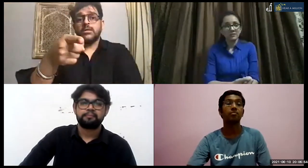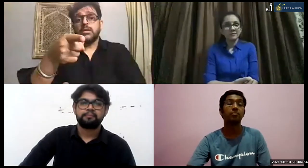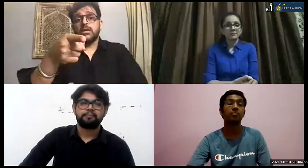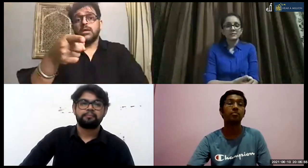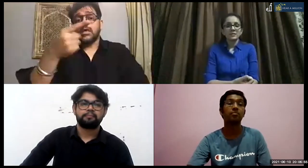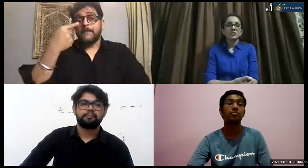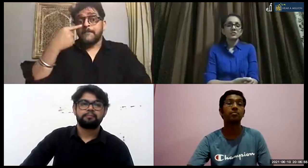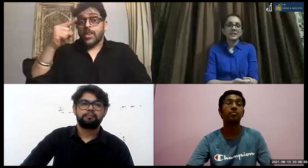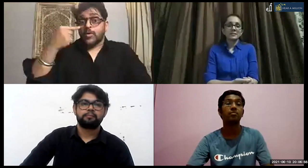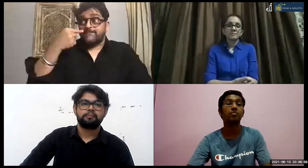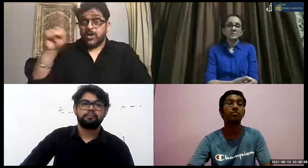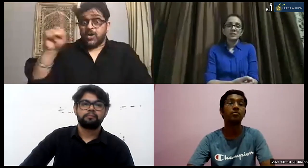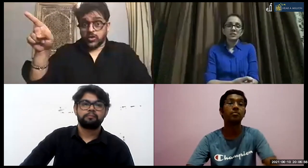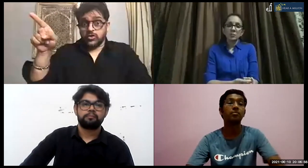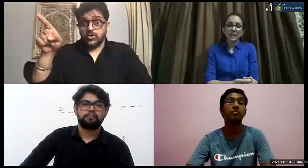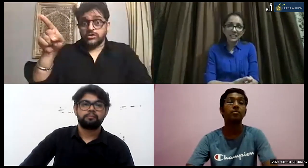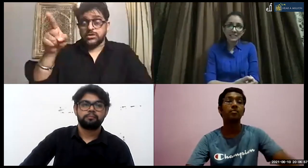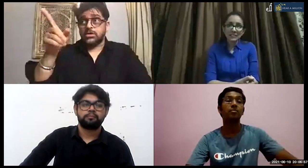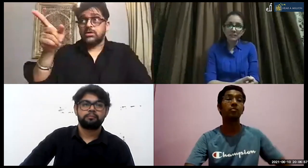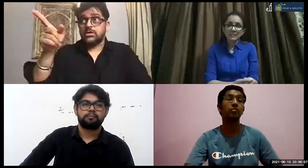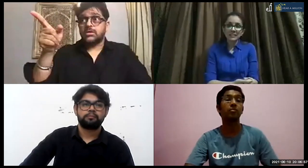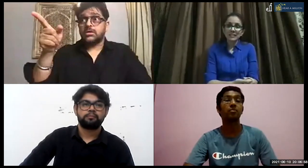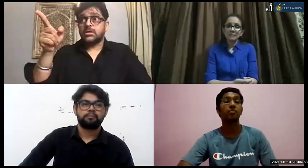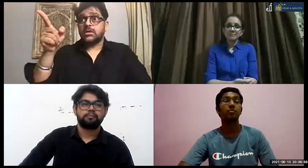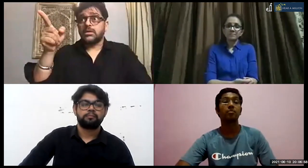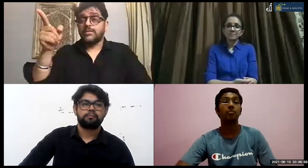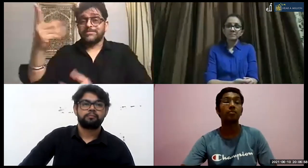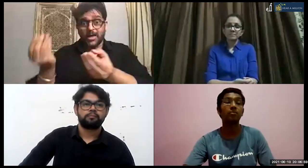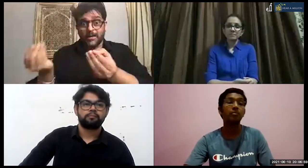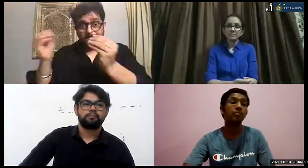education, right? So parents basically,